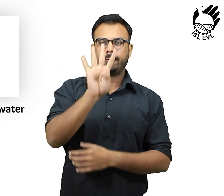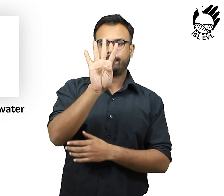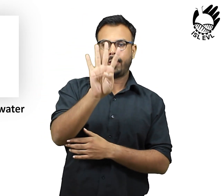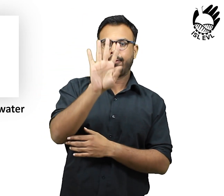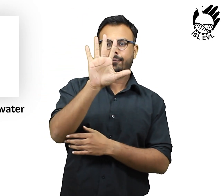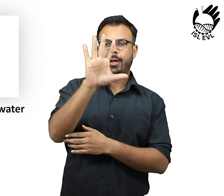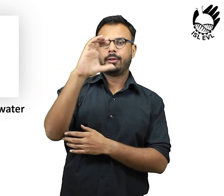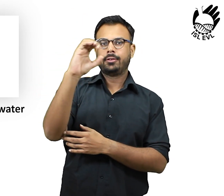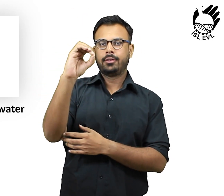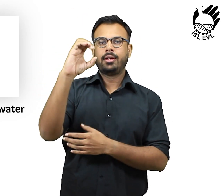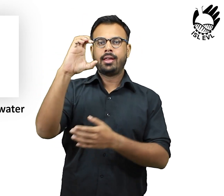KiO3